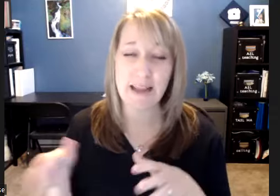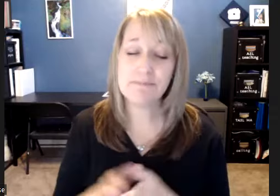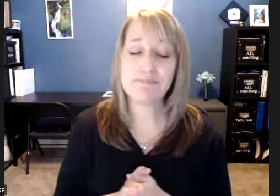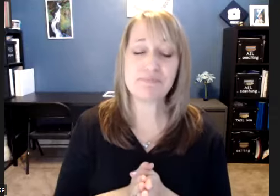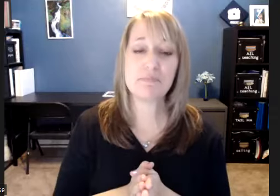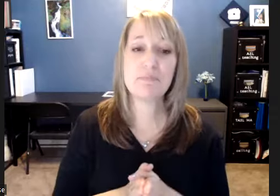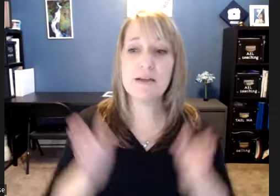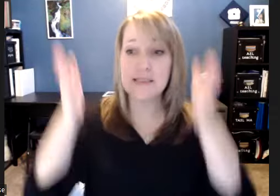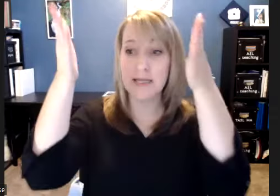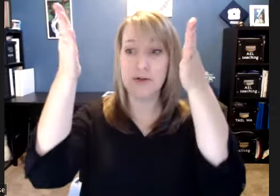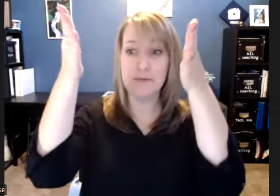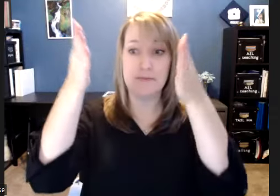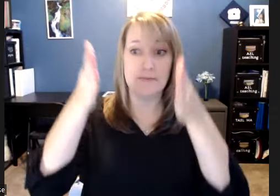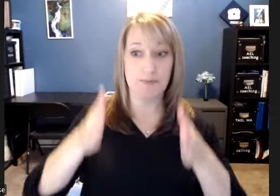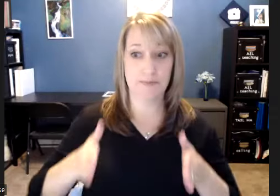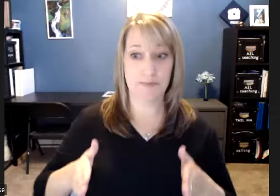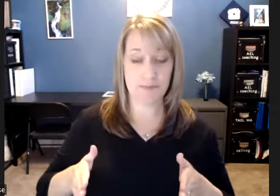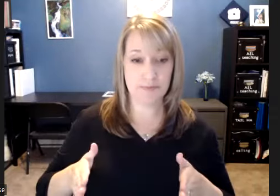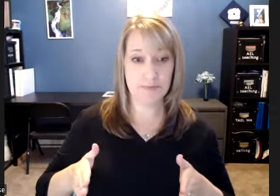skinny. Slender.